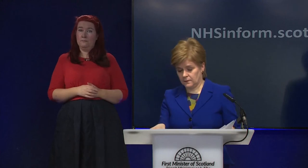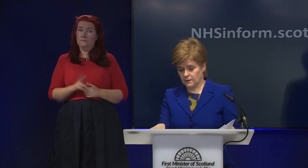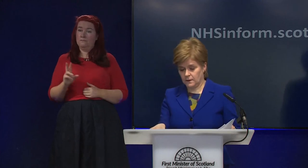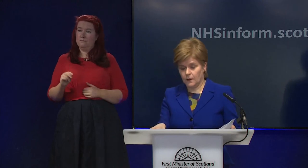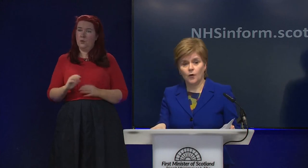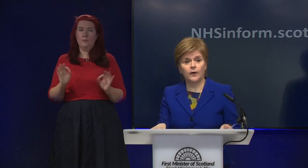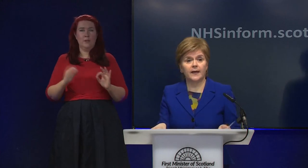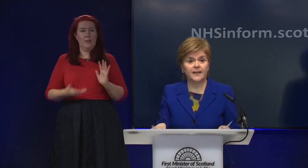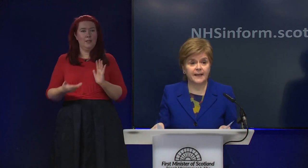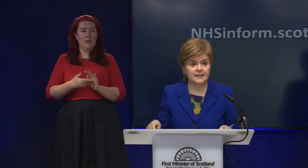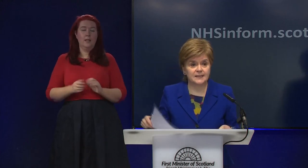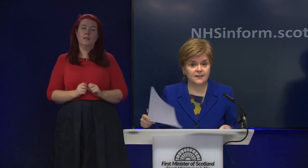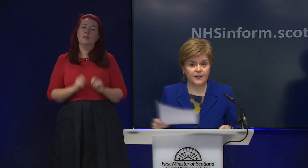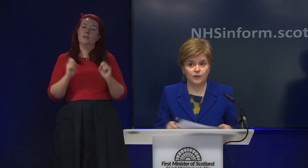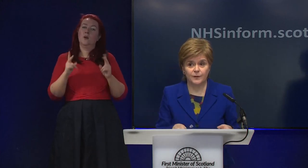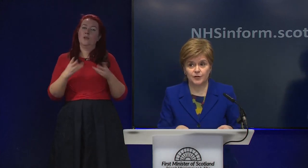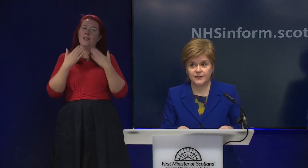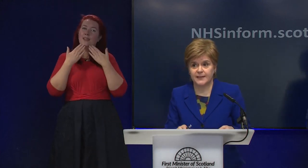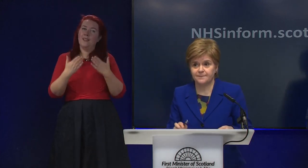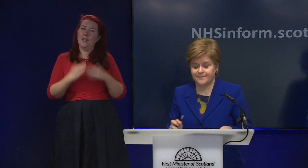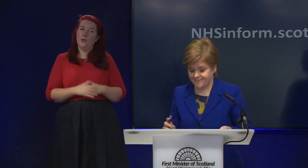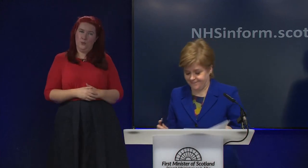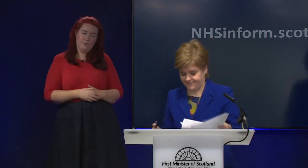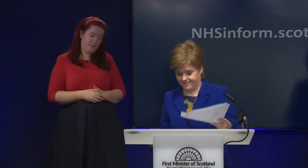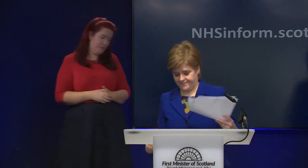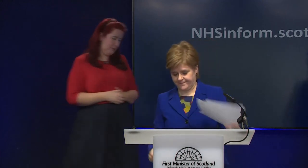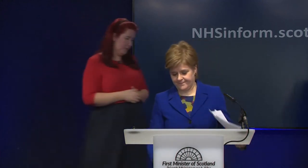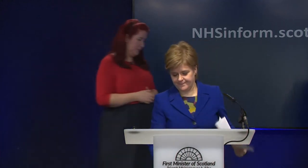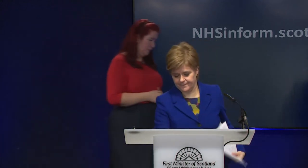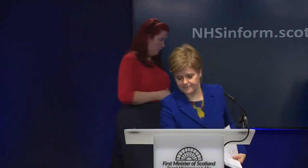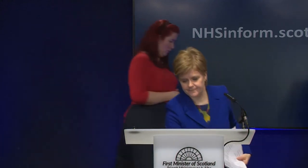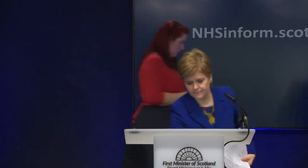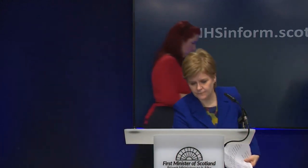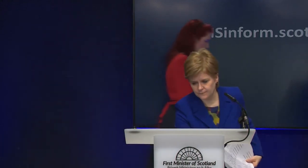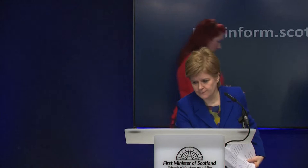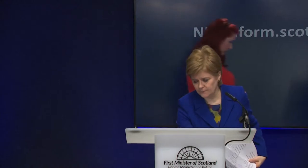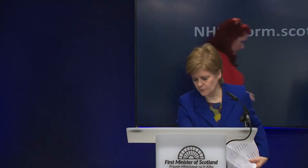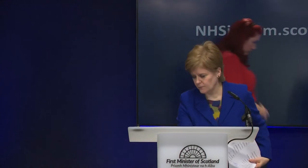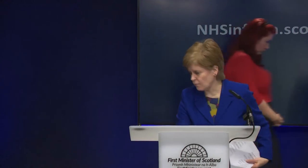No, nothing to add. Okay, in that case, thank you all very much for your time. you.